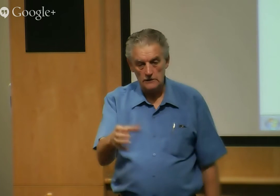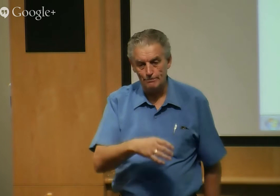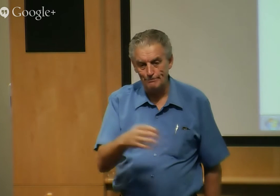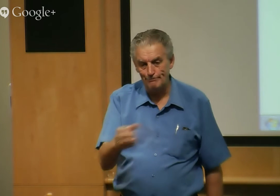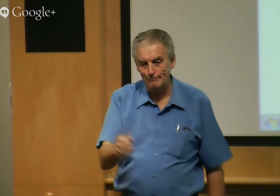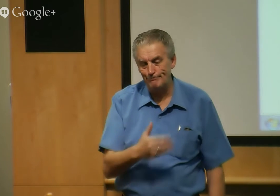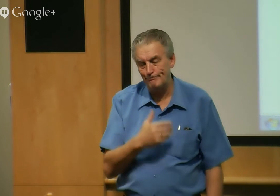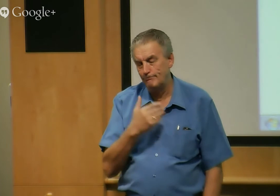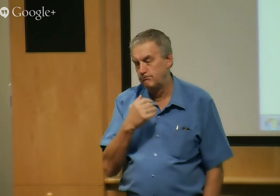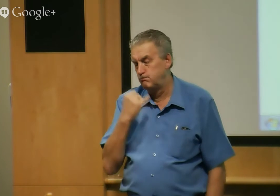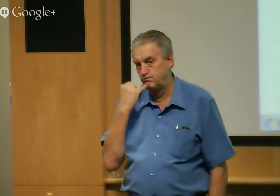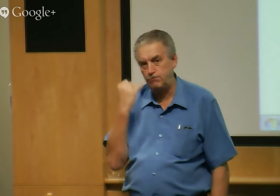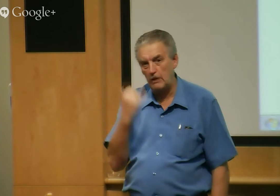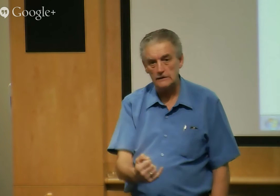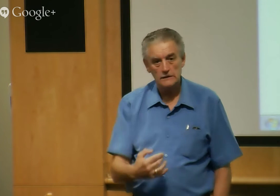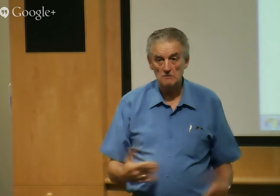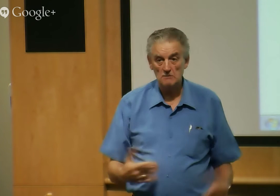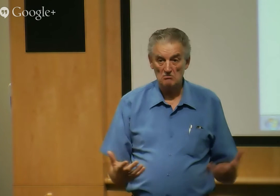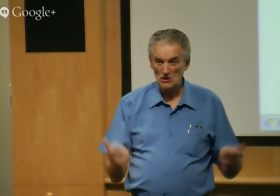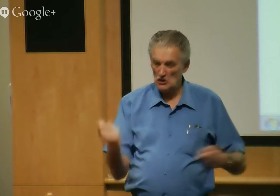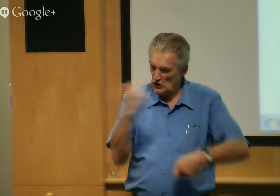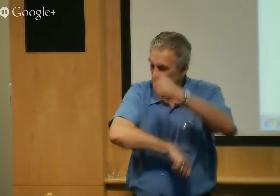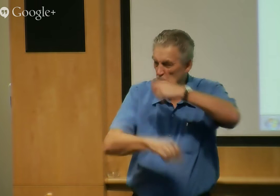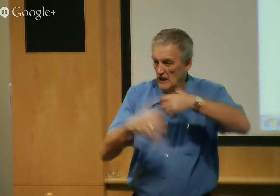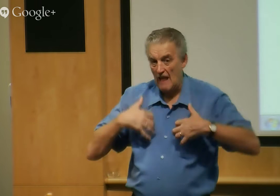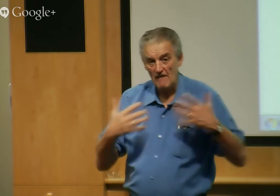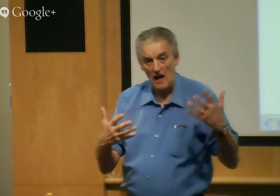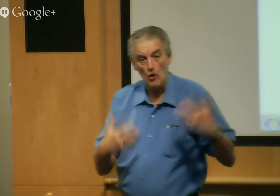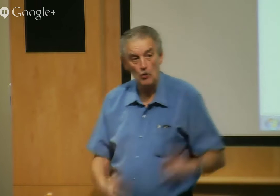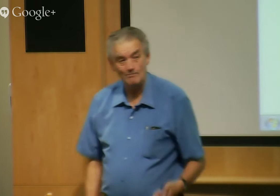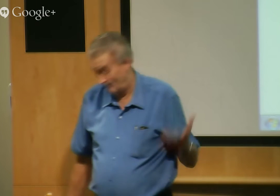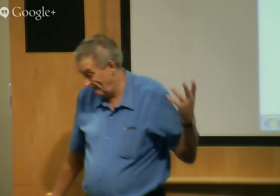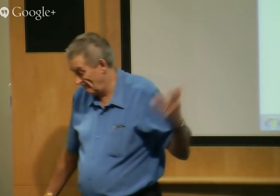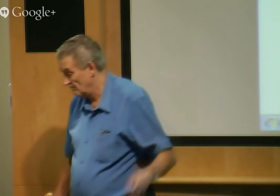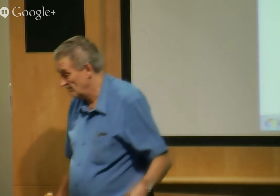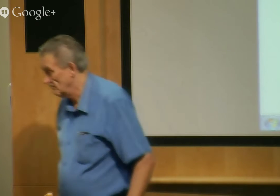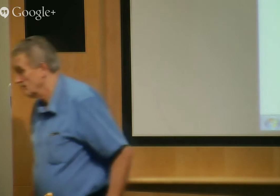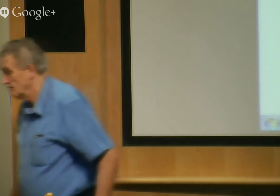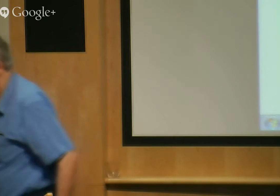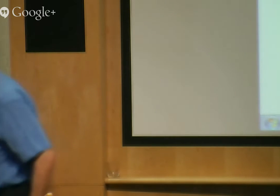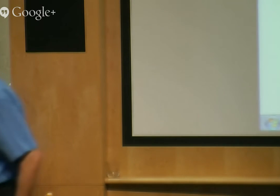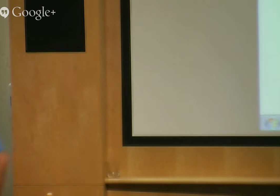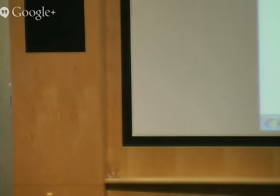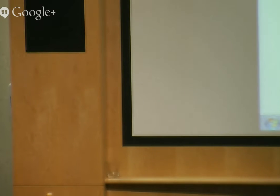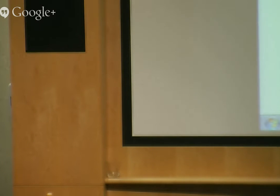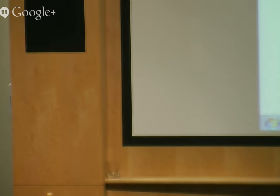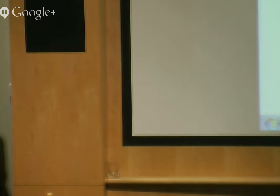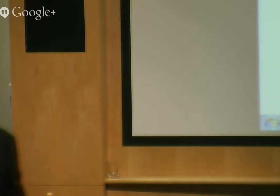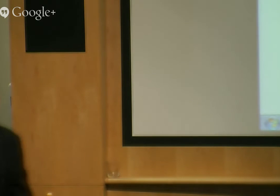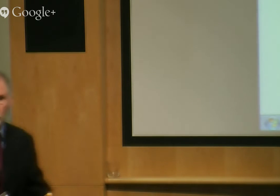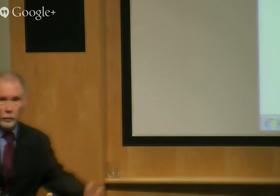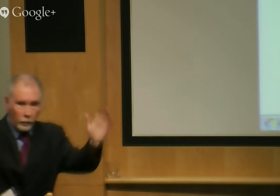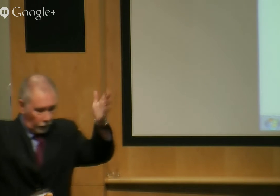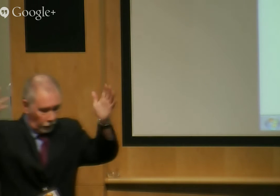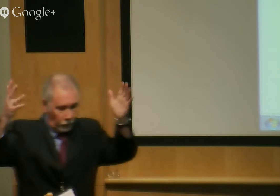9 different interpreters, and it's just been a really awful experience, and I want it changed.